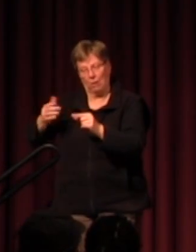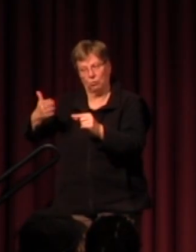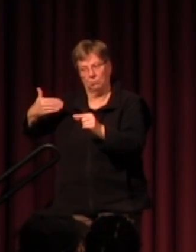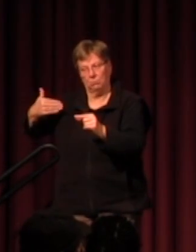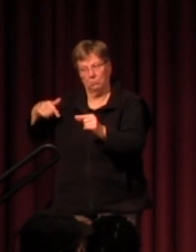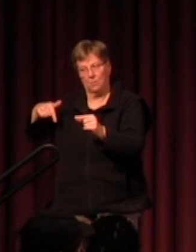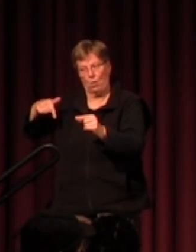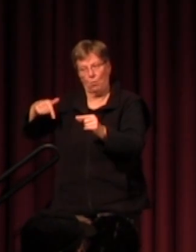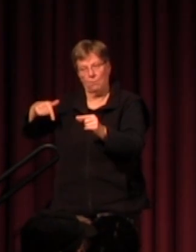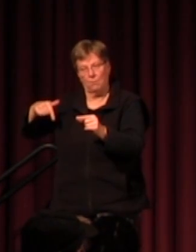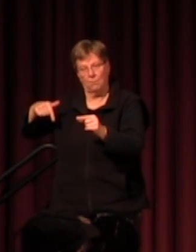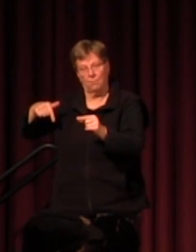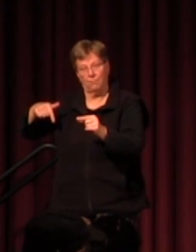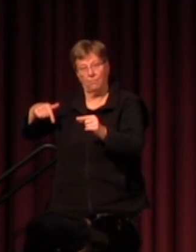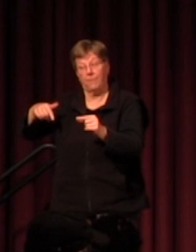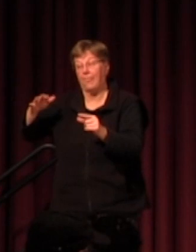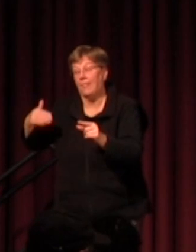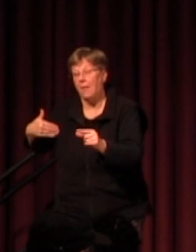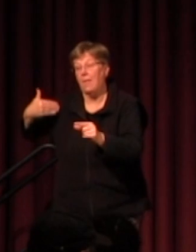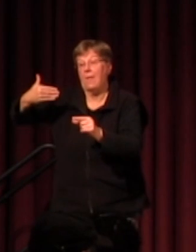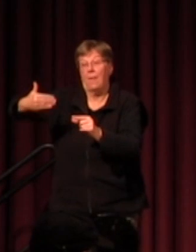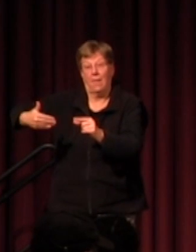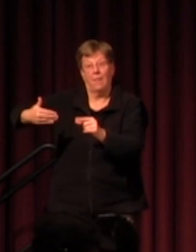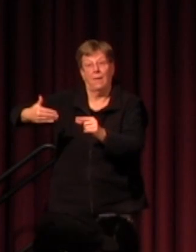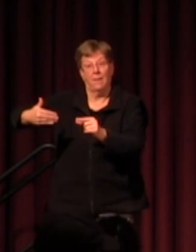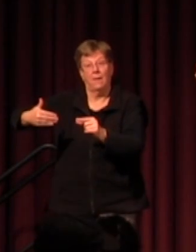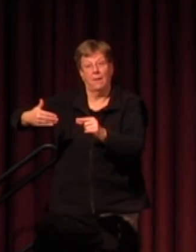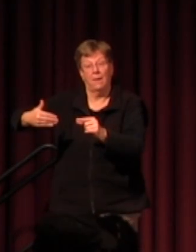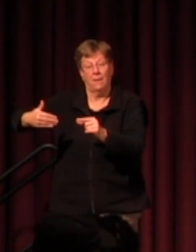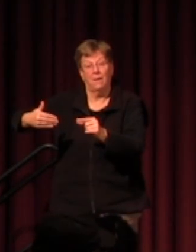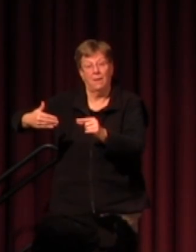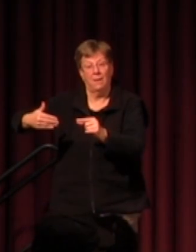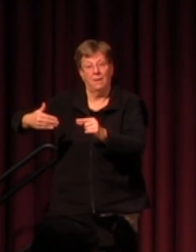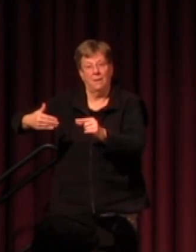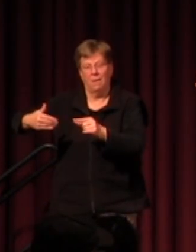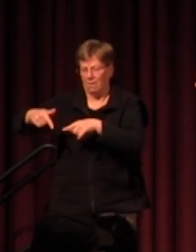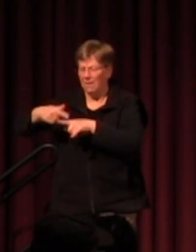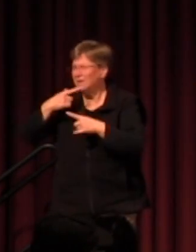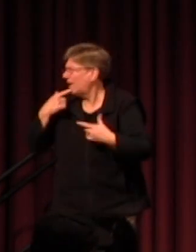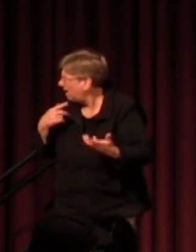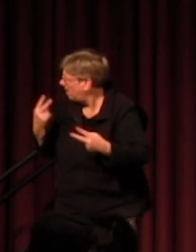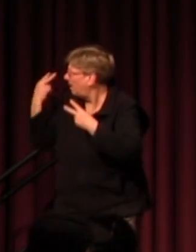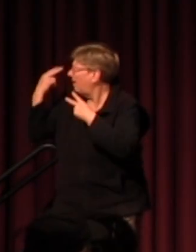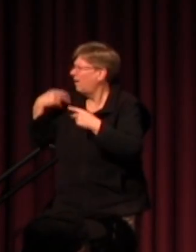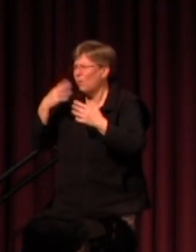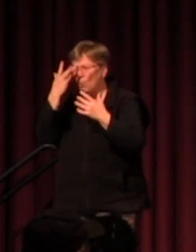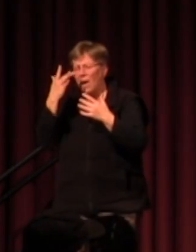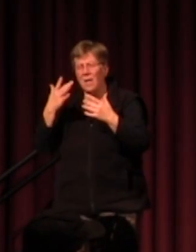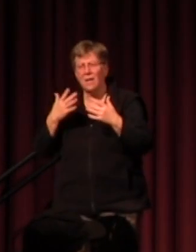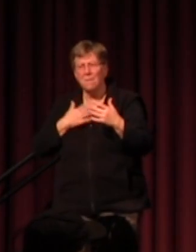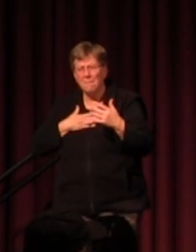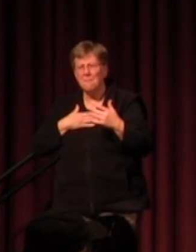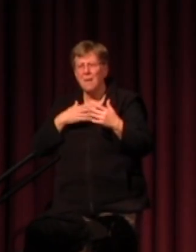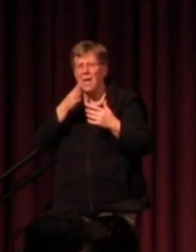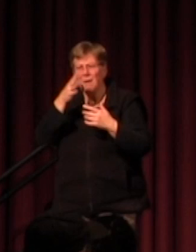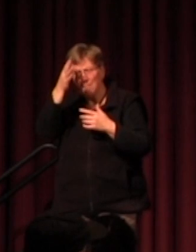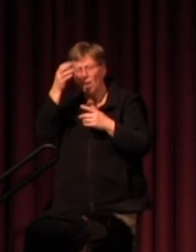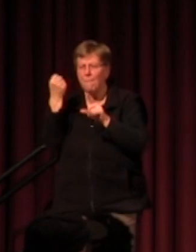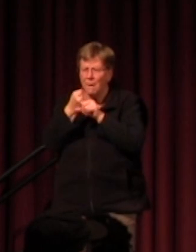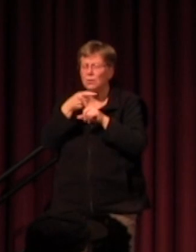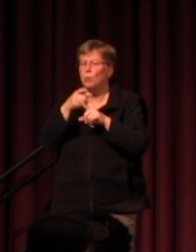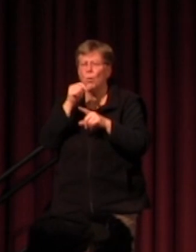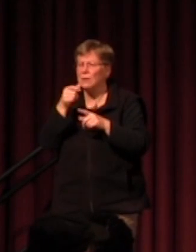And then you get to the next generation. And they say, I do not know why my parents punched you, like, didn't let you